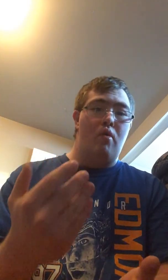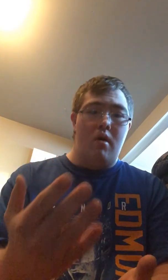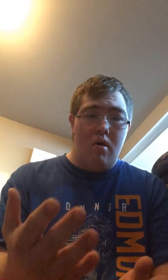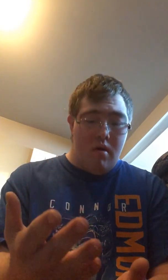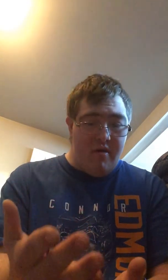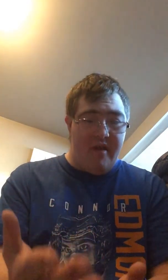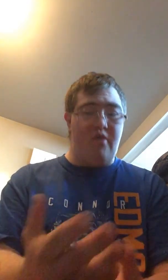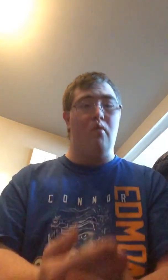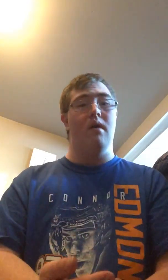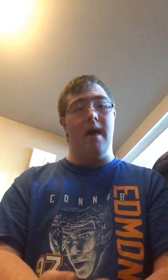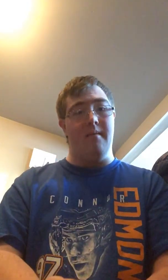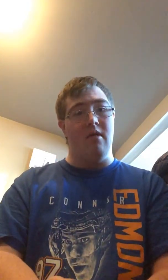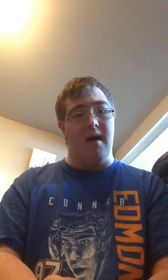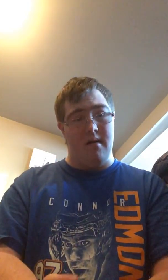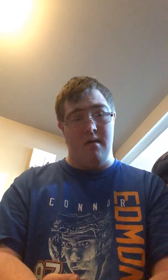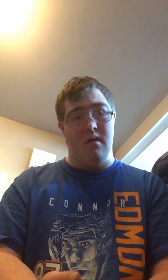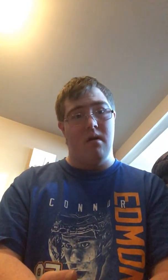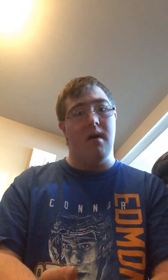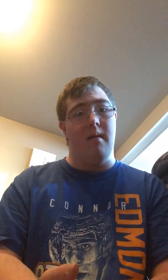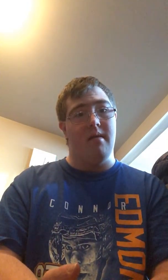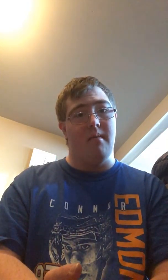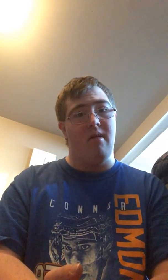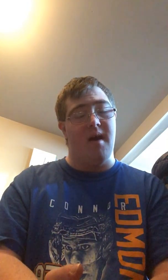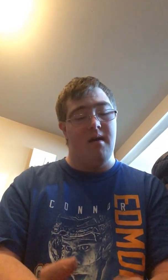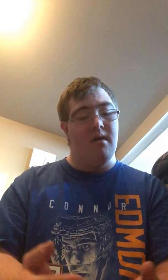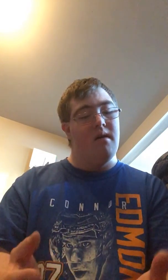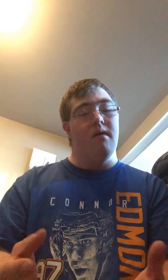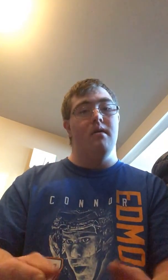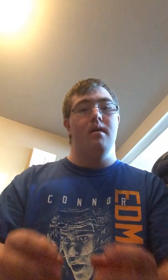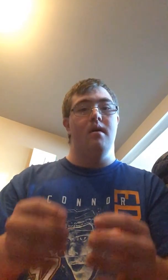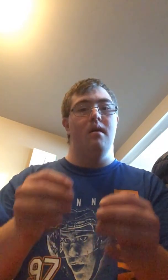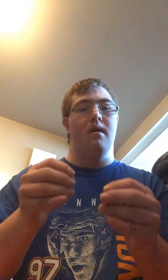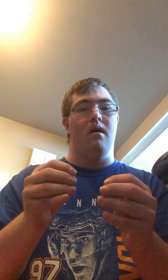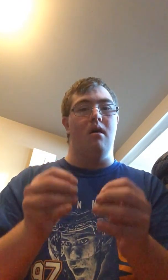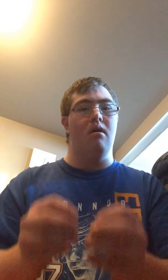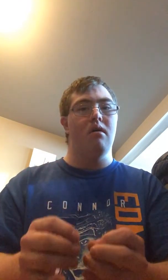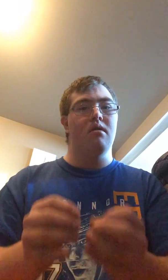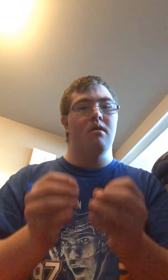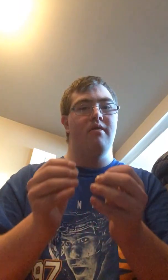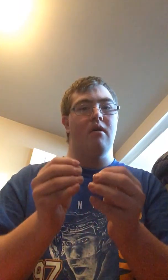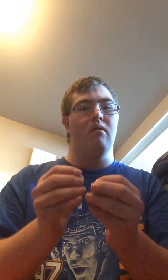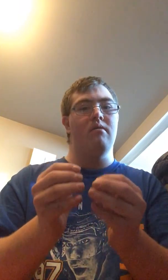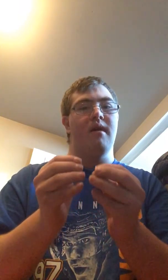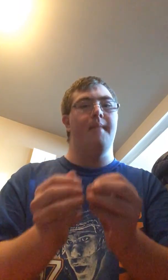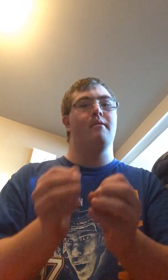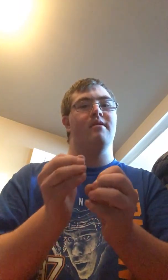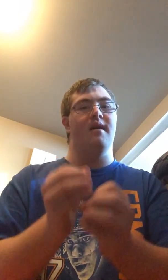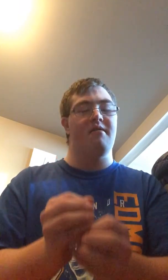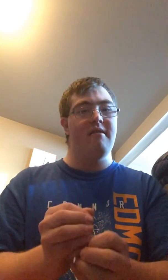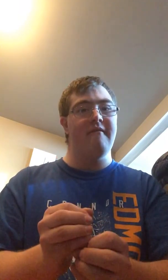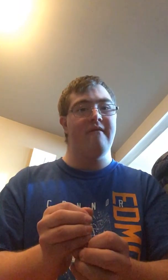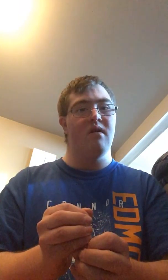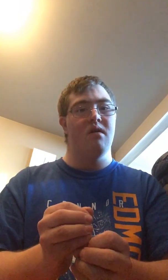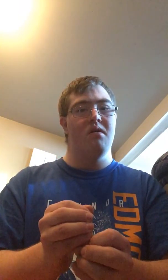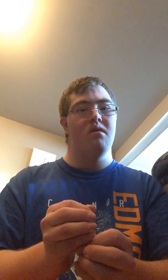That's where an emboli could come into play. A heart that goes hypertensive